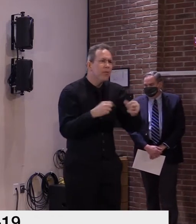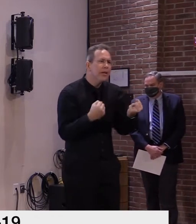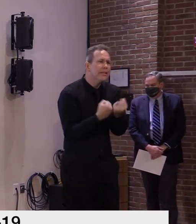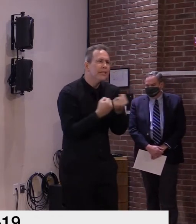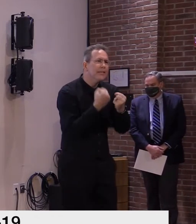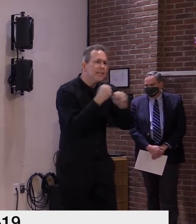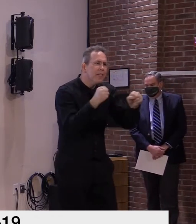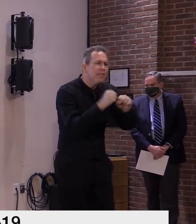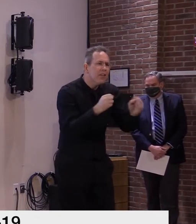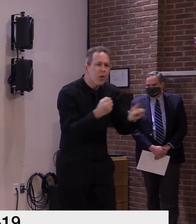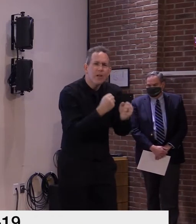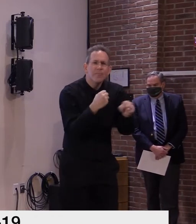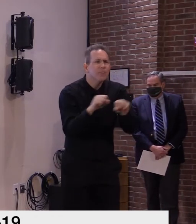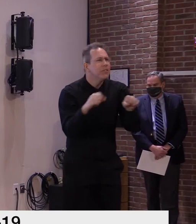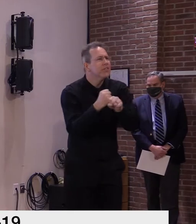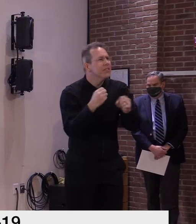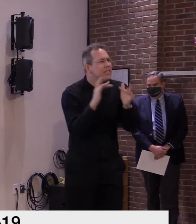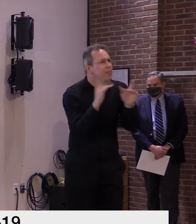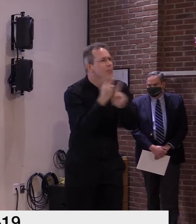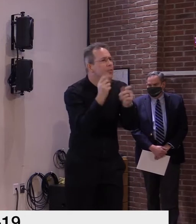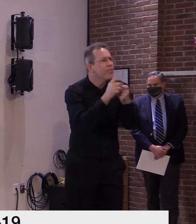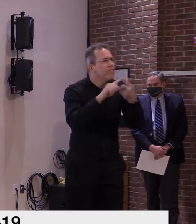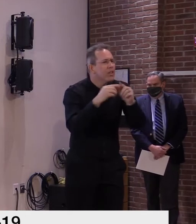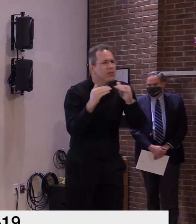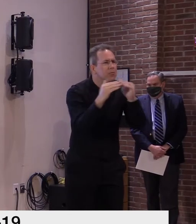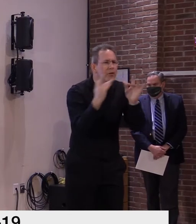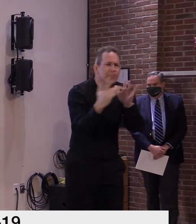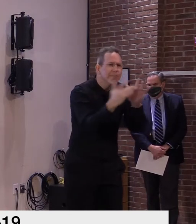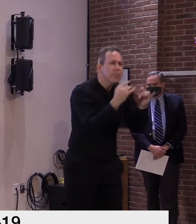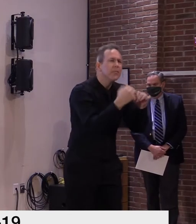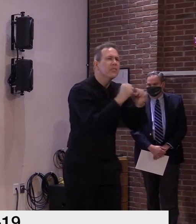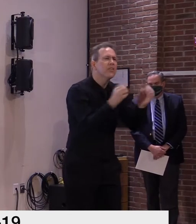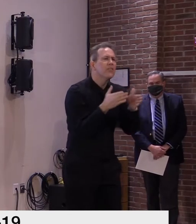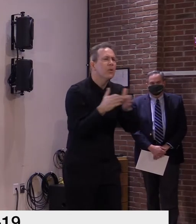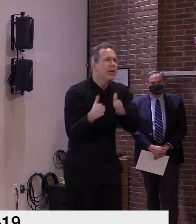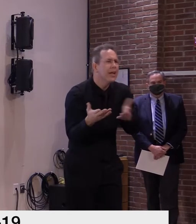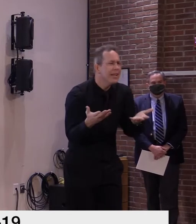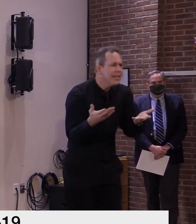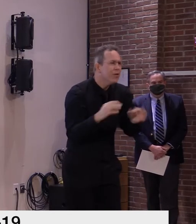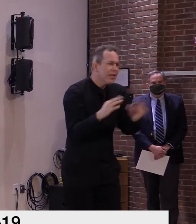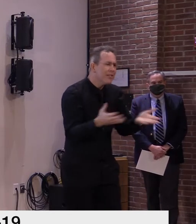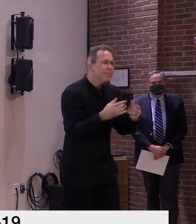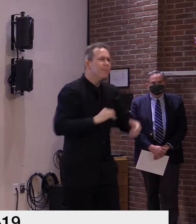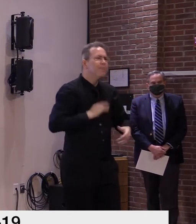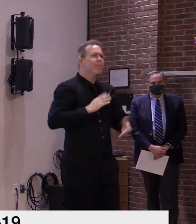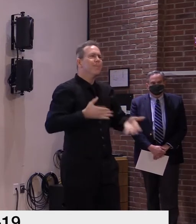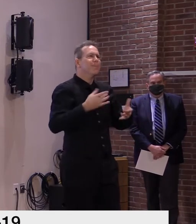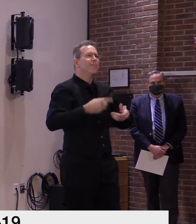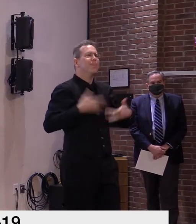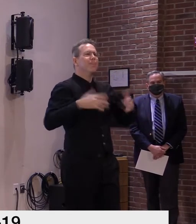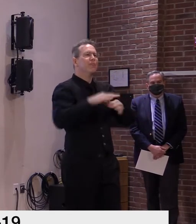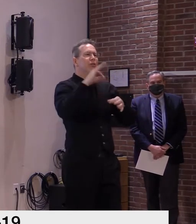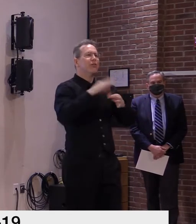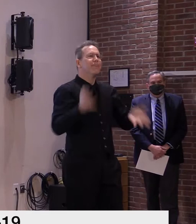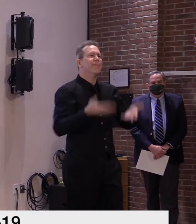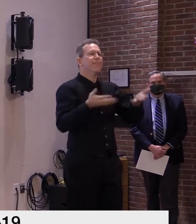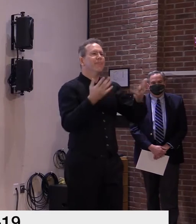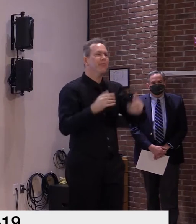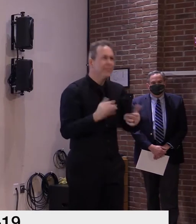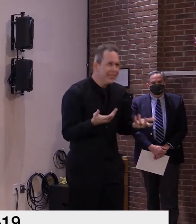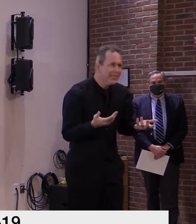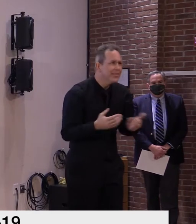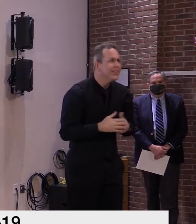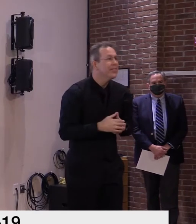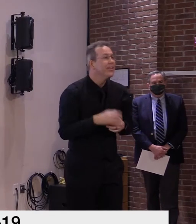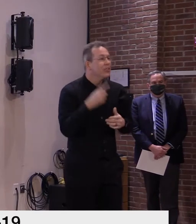concrete supports, and building social and emotional competence. Access to school is one of the most